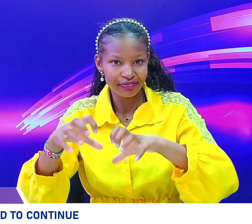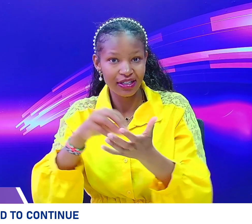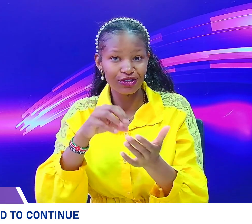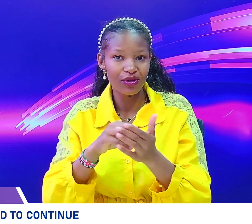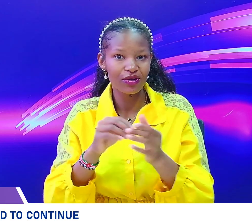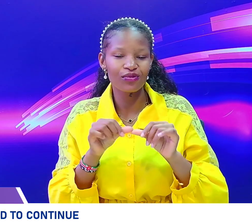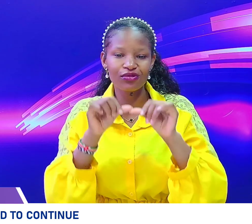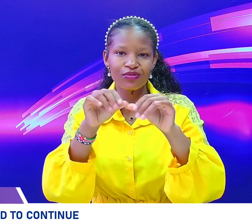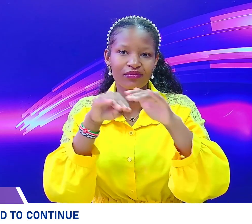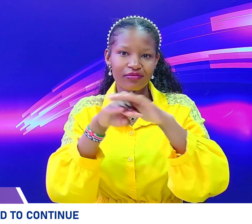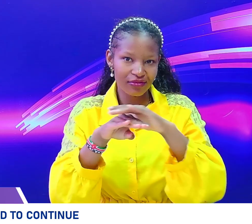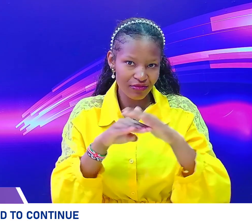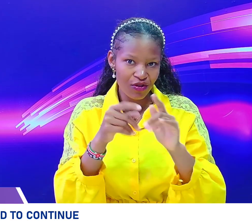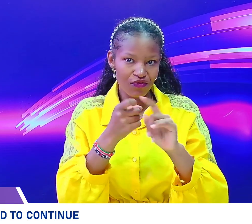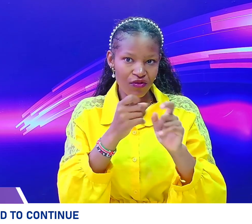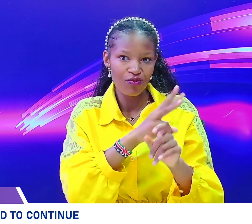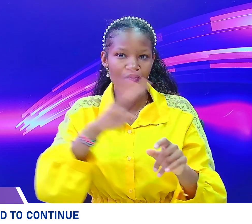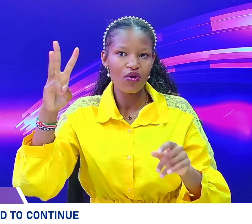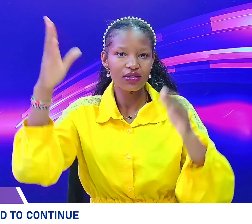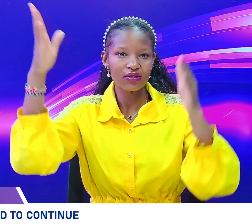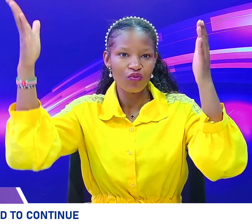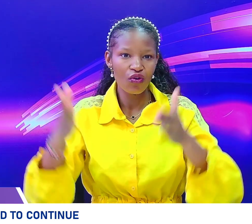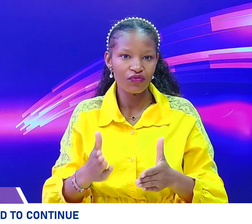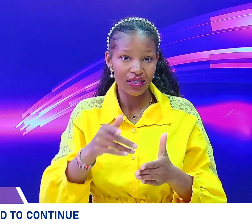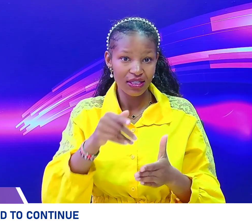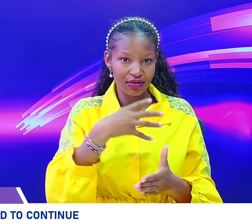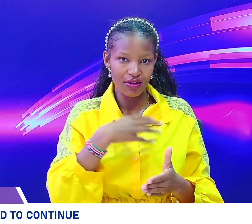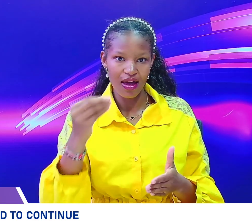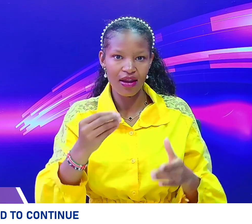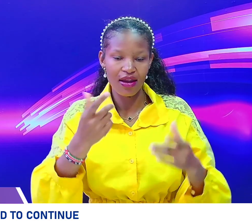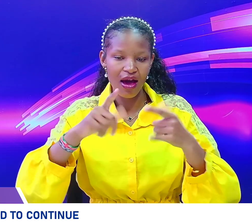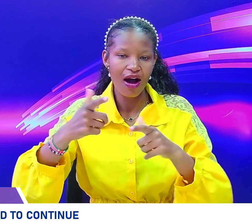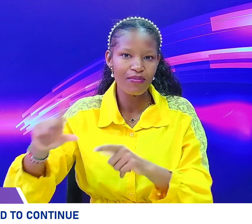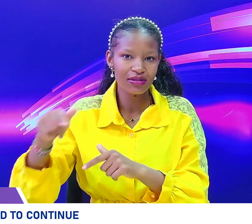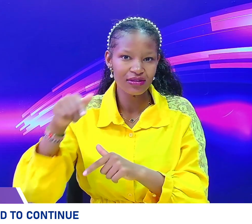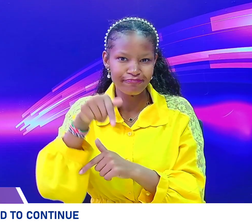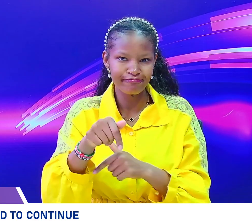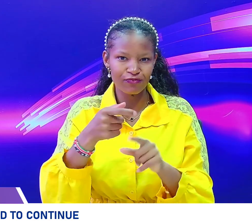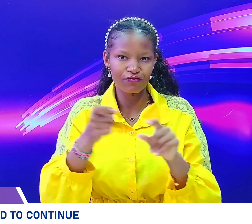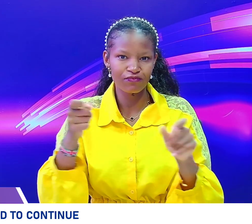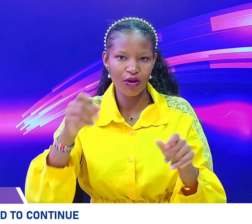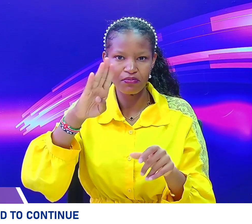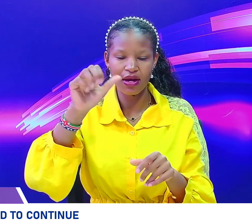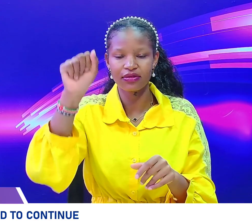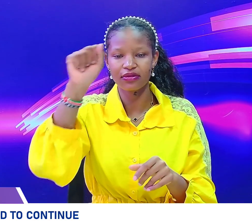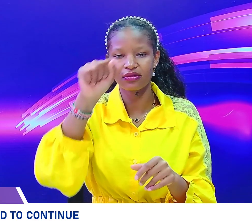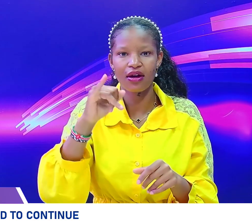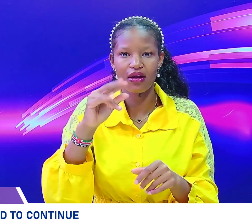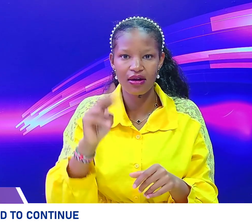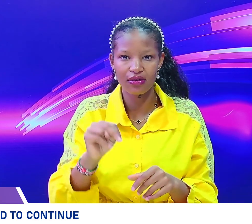meteorologists have warned that heavy rains are set to continue across Western Rift Valley and the Lake Victoria Basin, as well